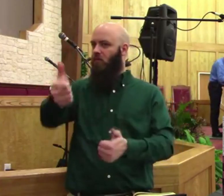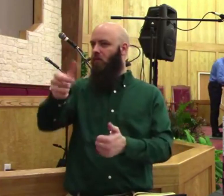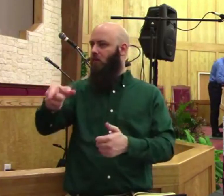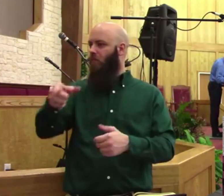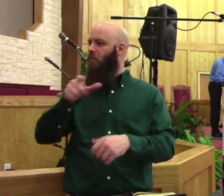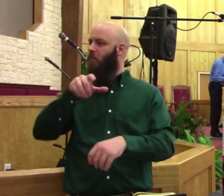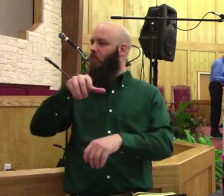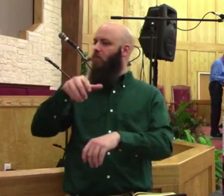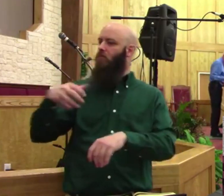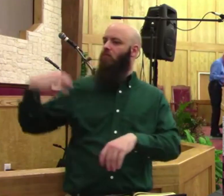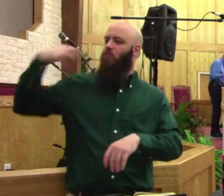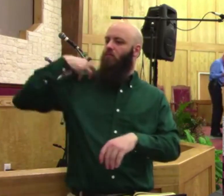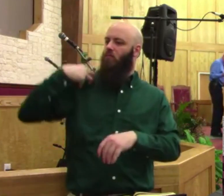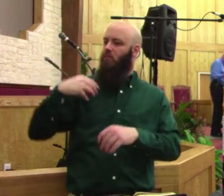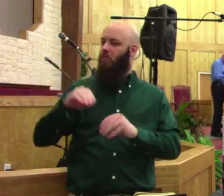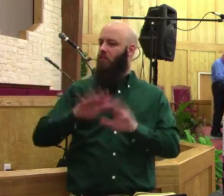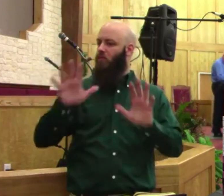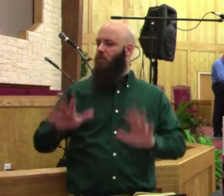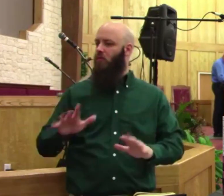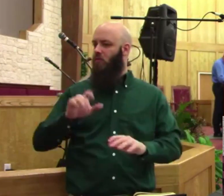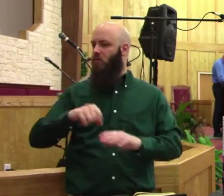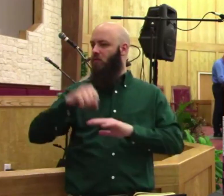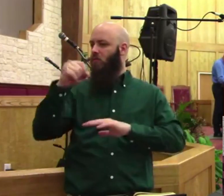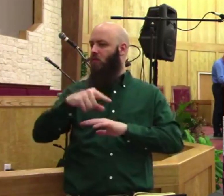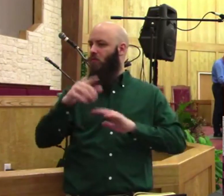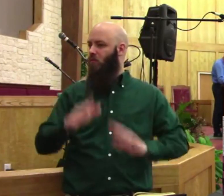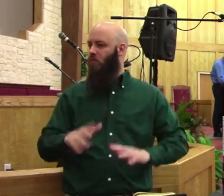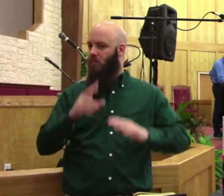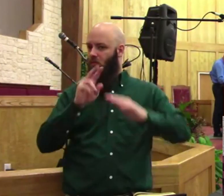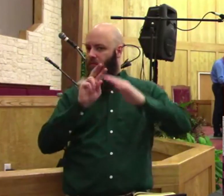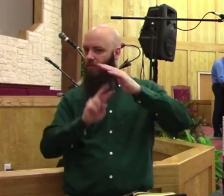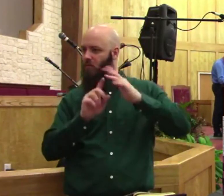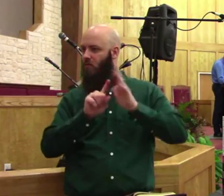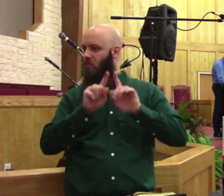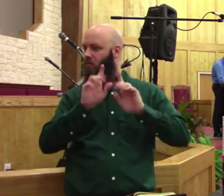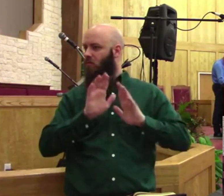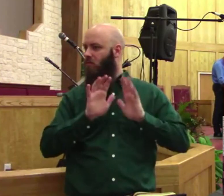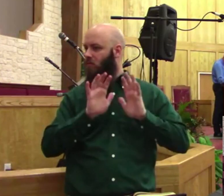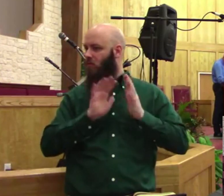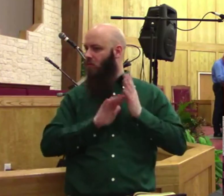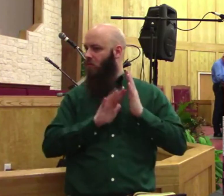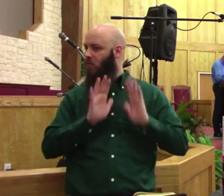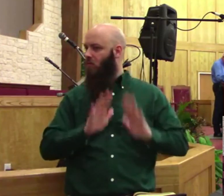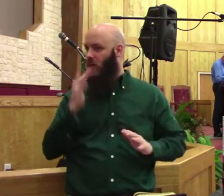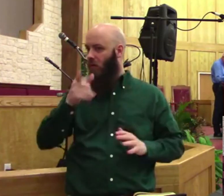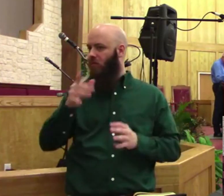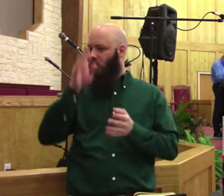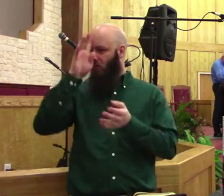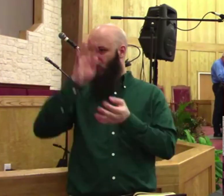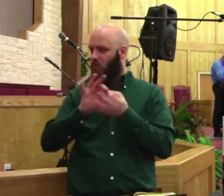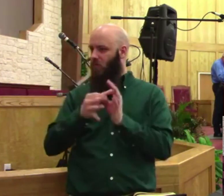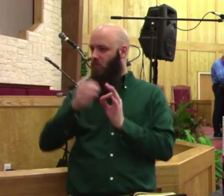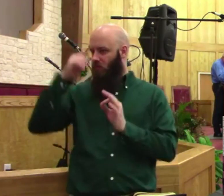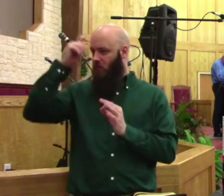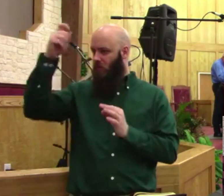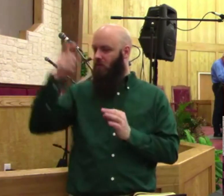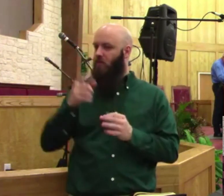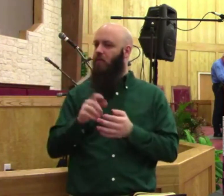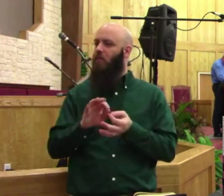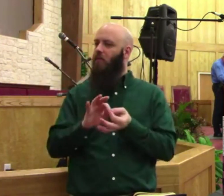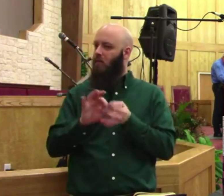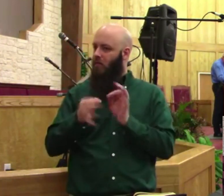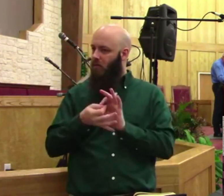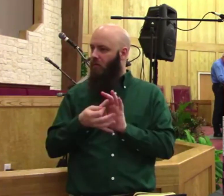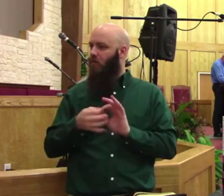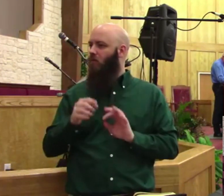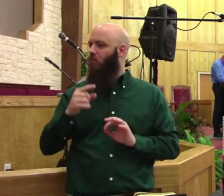Chaldeans, astrologers, because an excellent spirit, knowledge, and understanding to interpret dreams, explain riddles, and solve